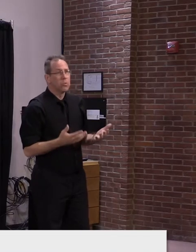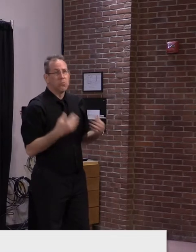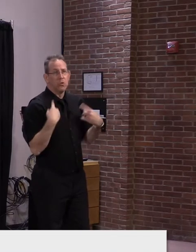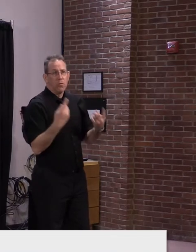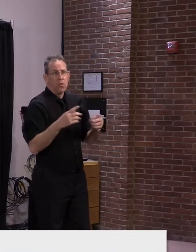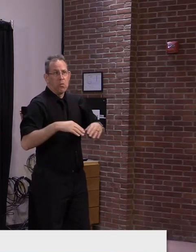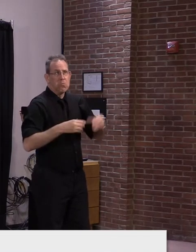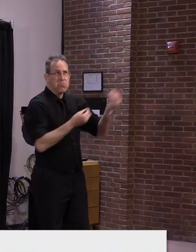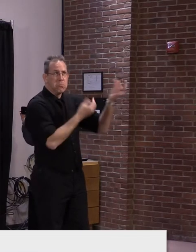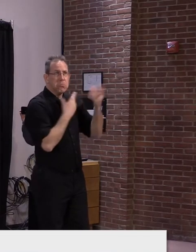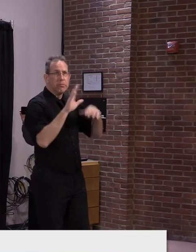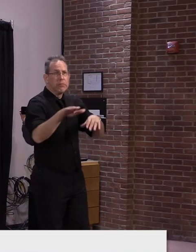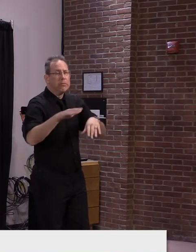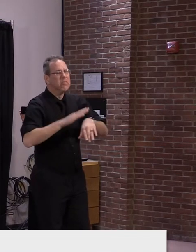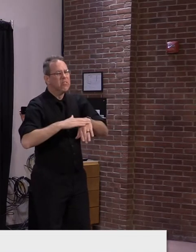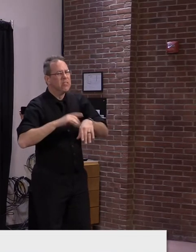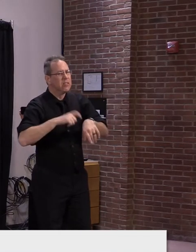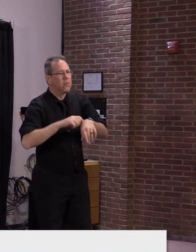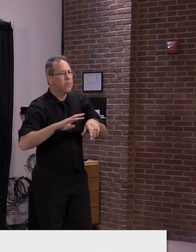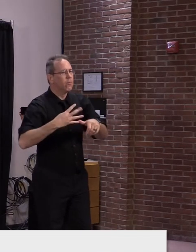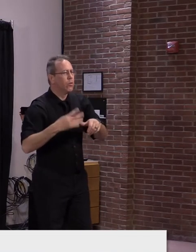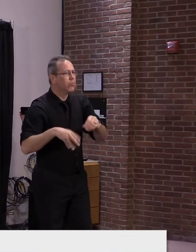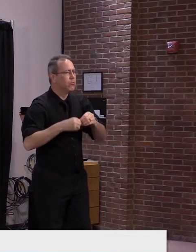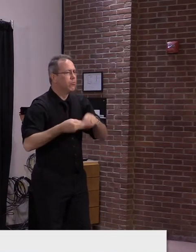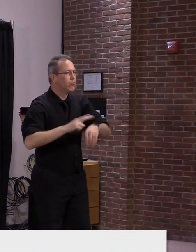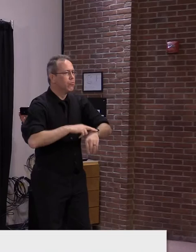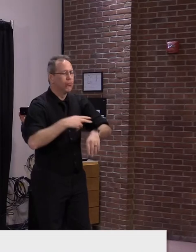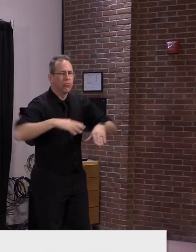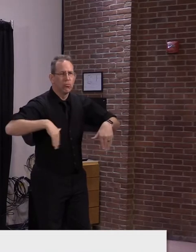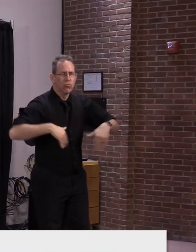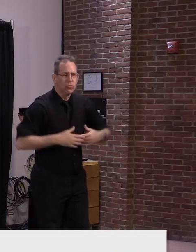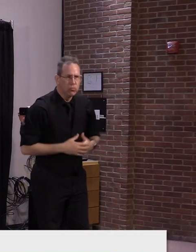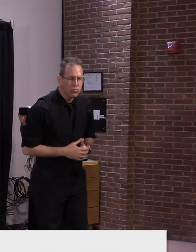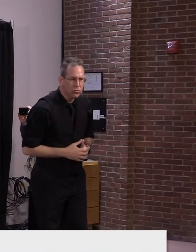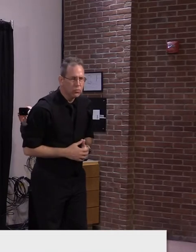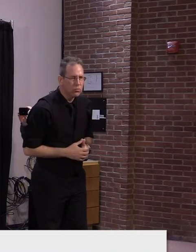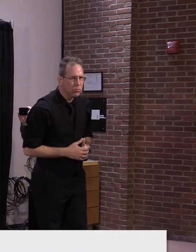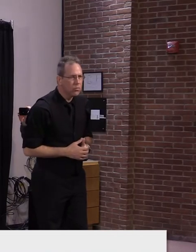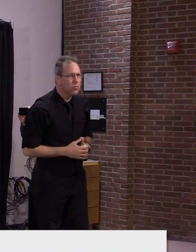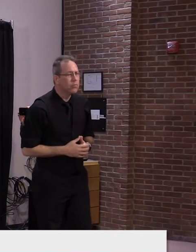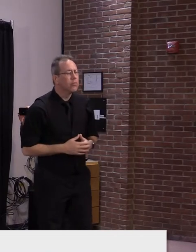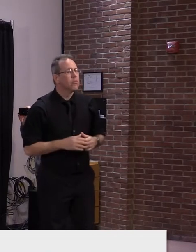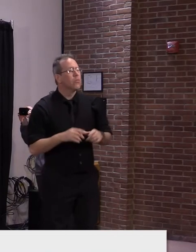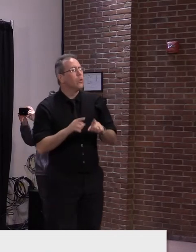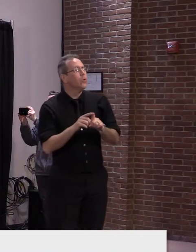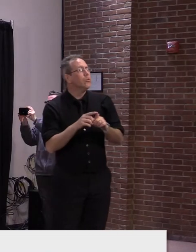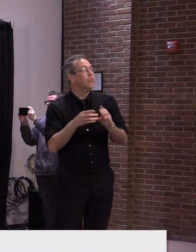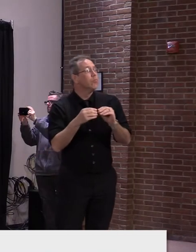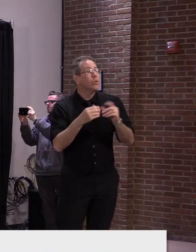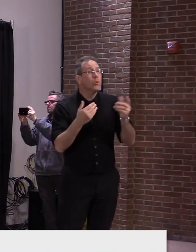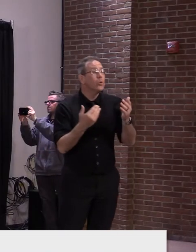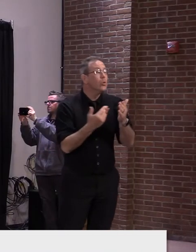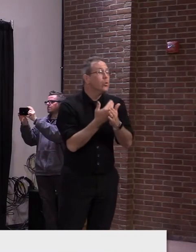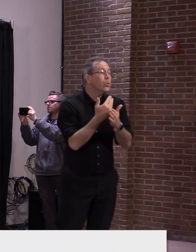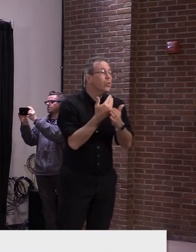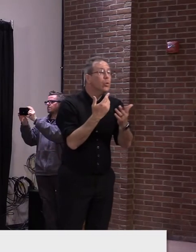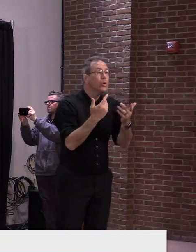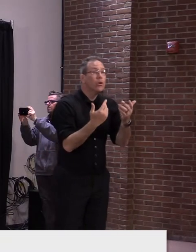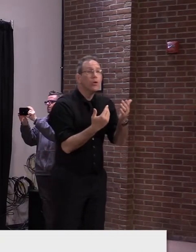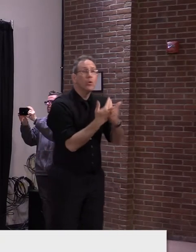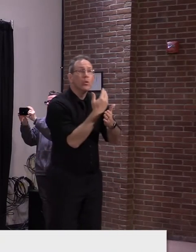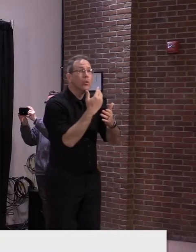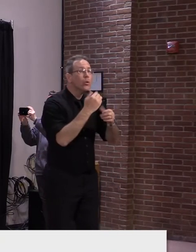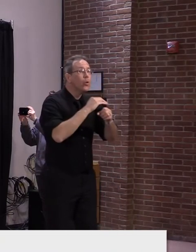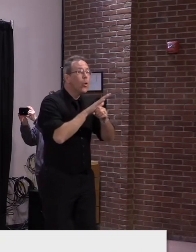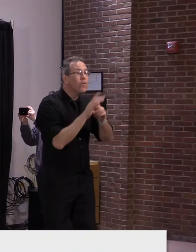to have something sooner. And again, without the pressure, if you will, of a variant strain, that would